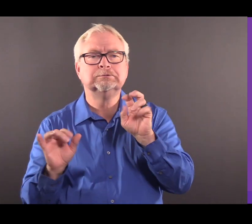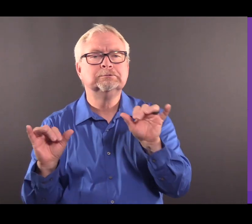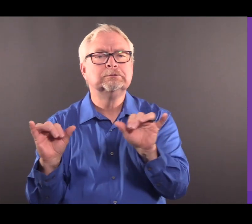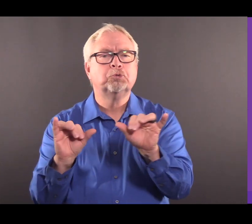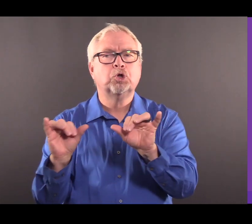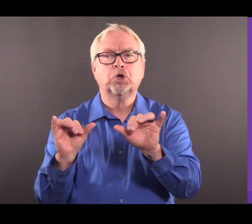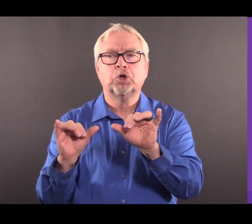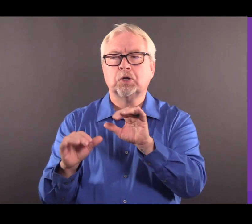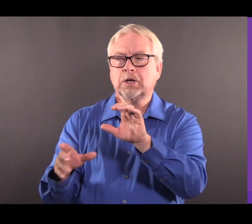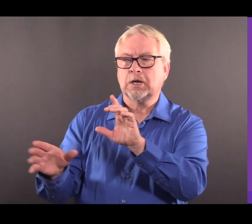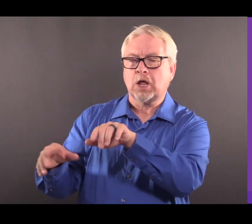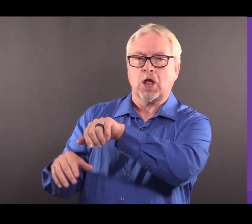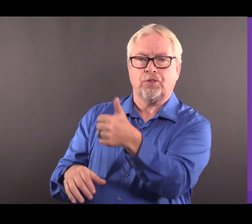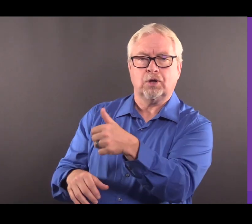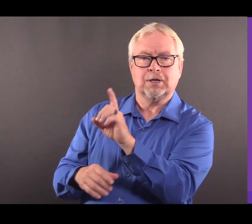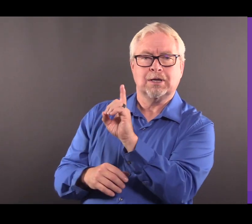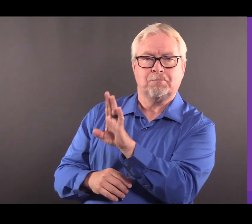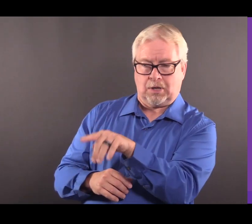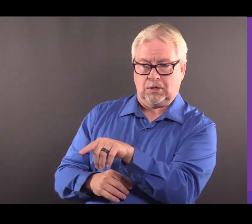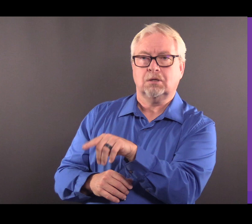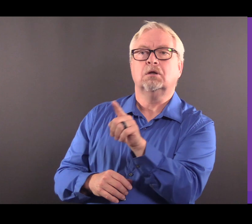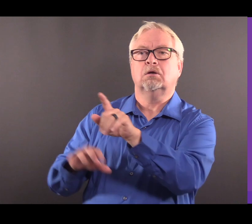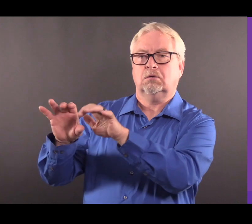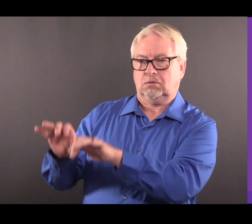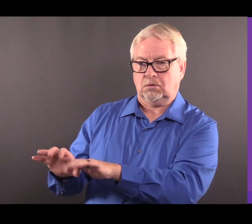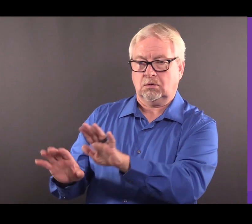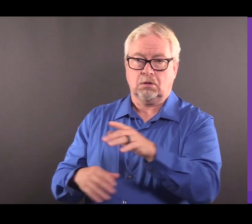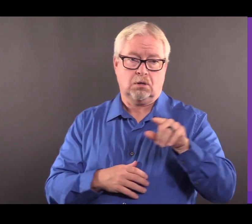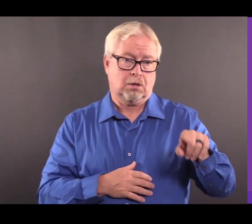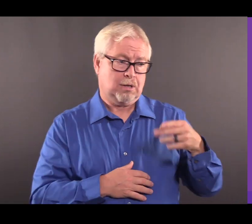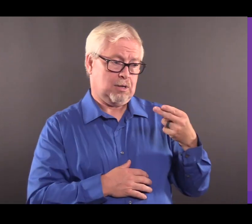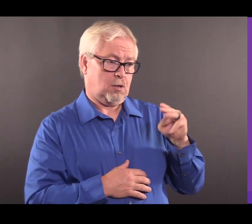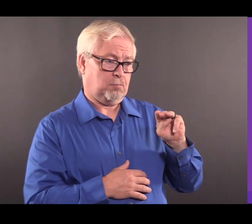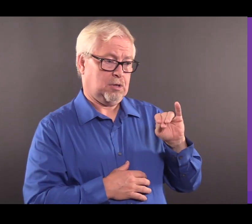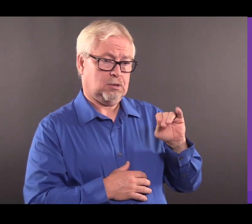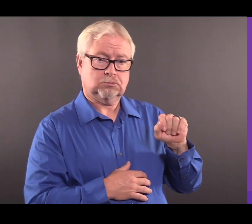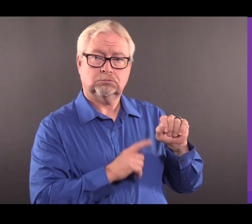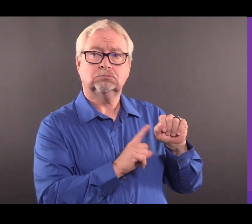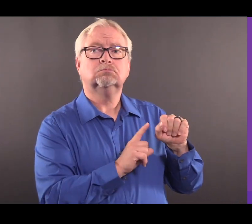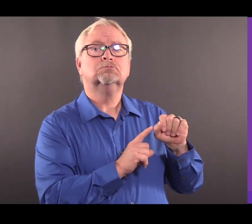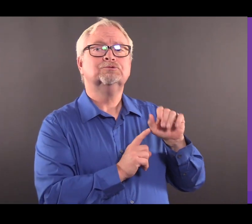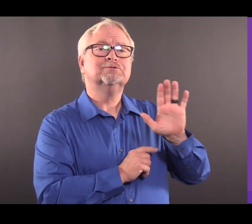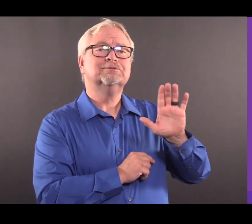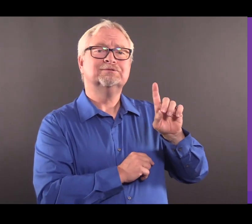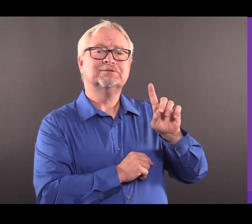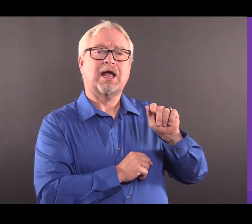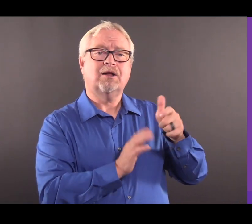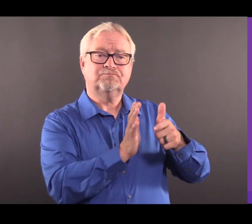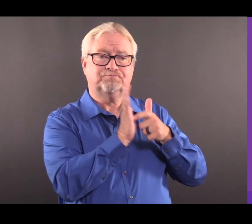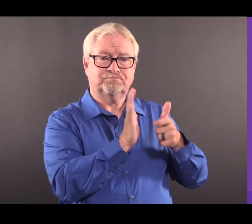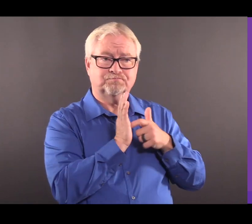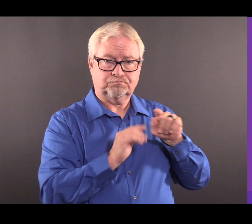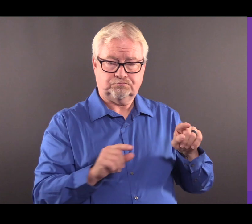HMIS and must use a comparable database. Let's briefly review what the HMIS